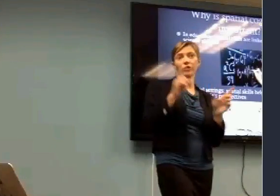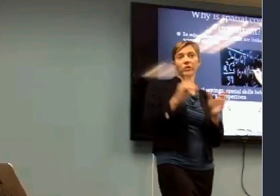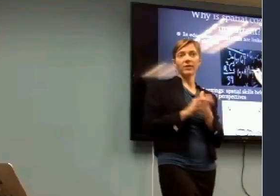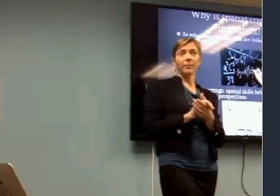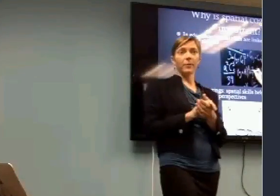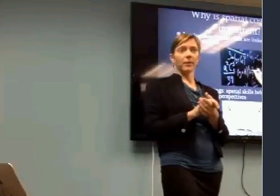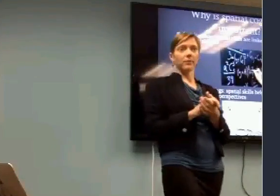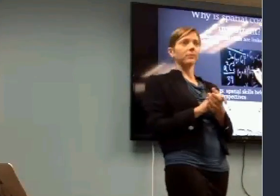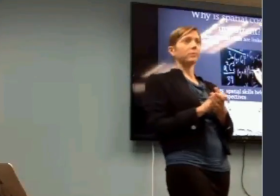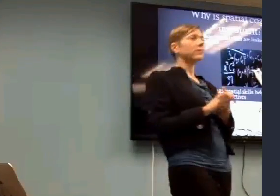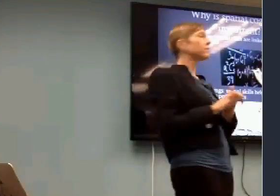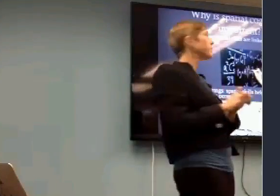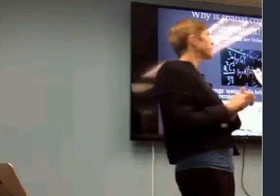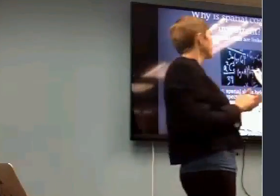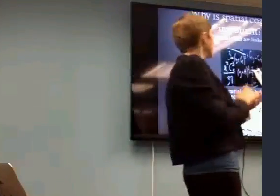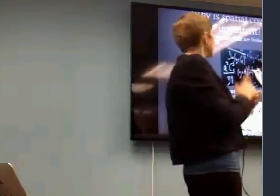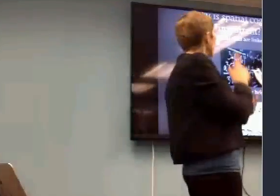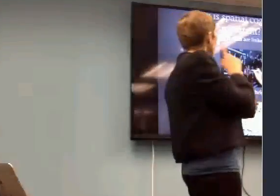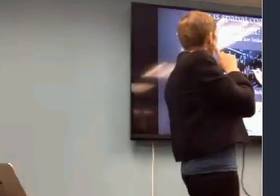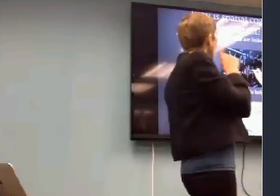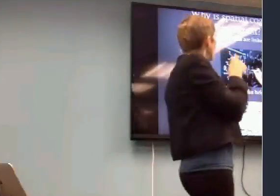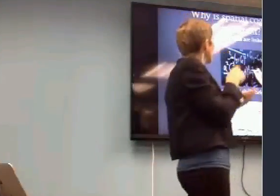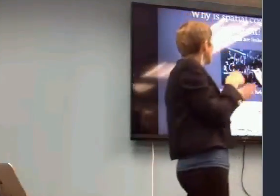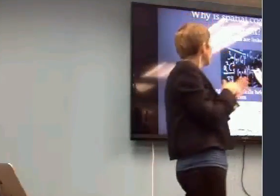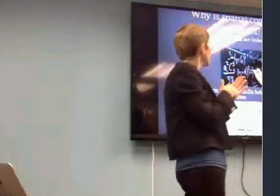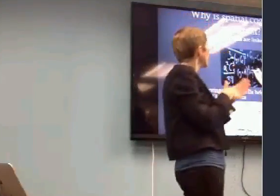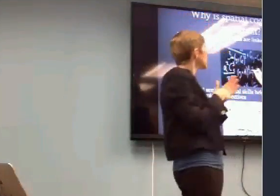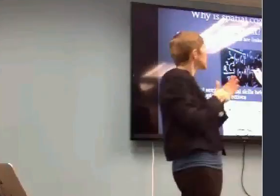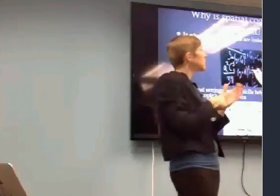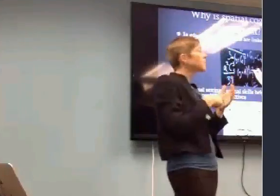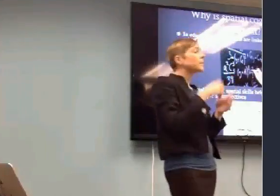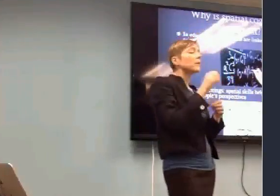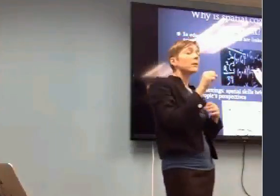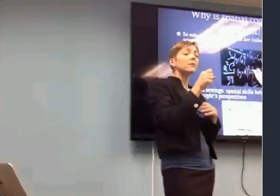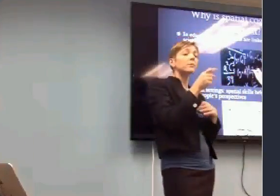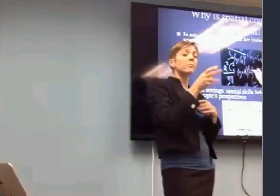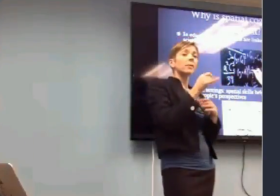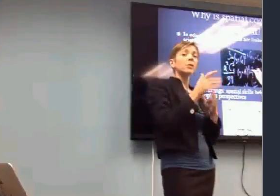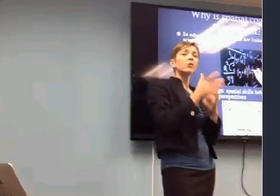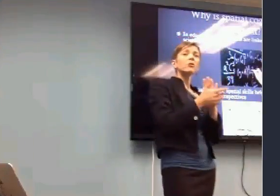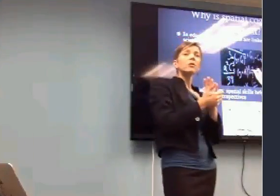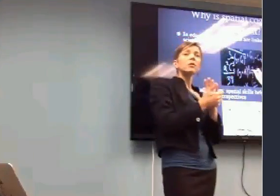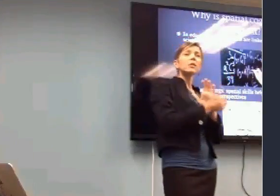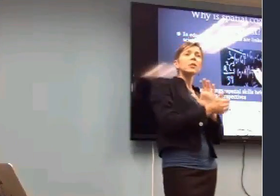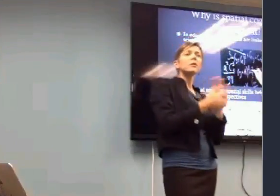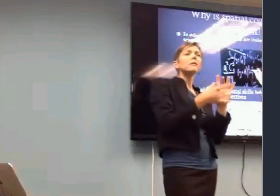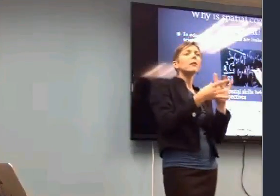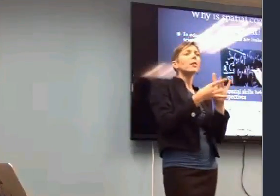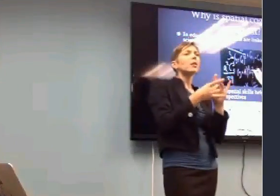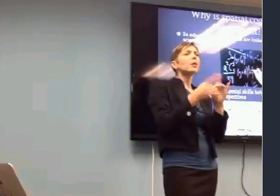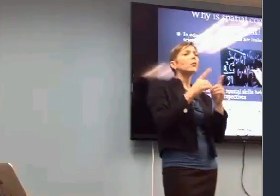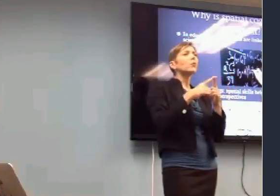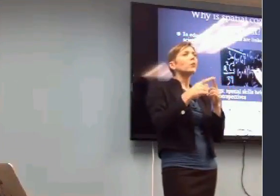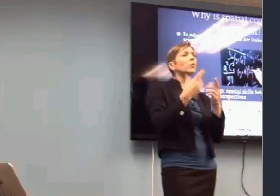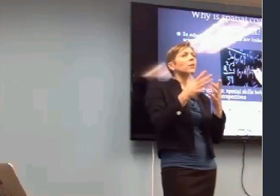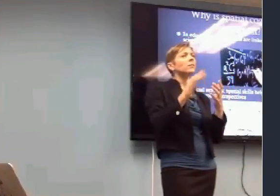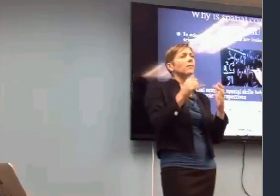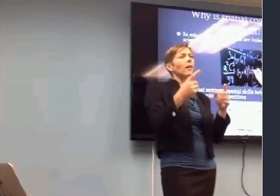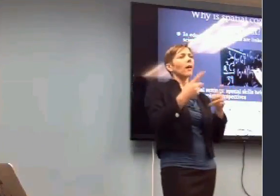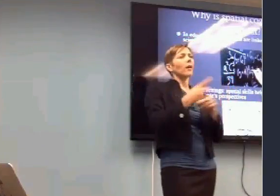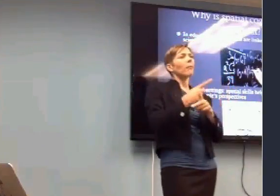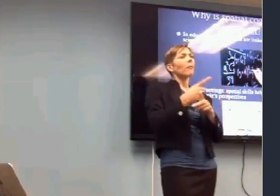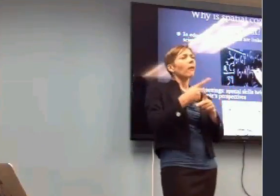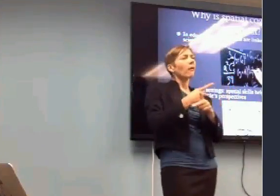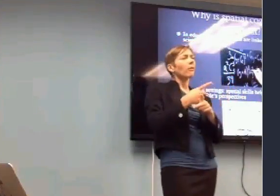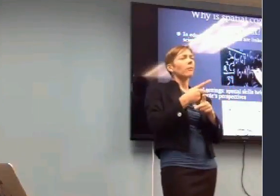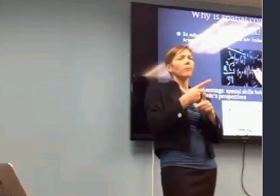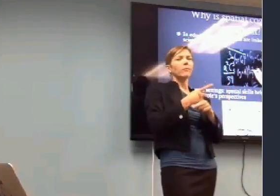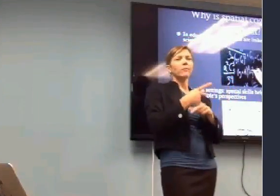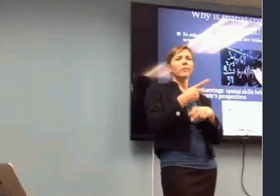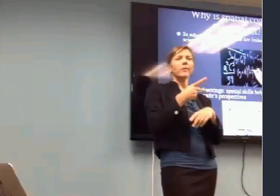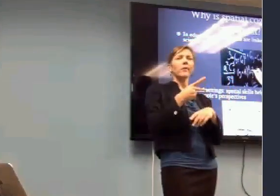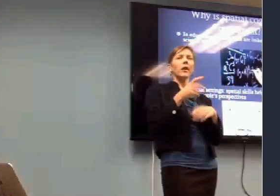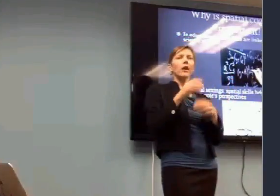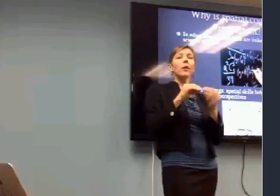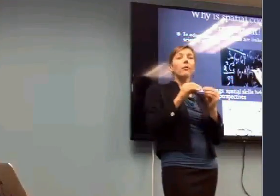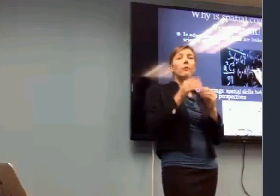and academic achievement. For example, spatial cognition skills seem to relate to things